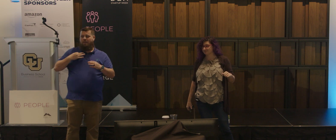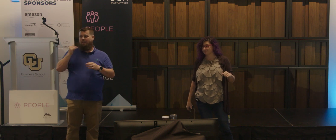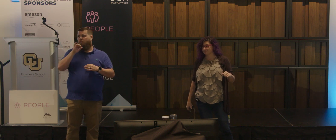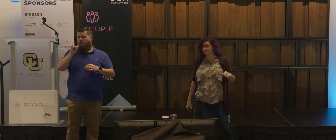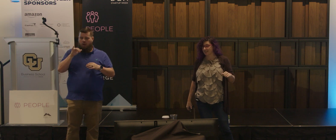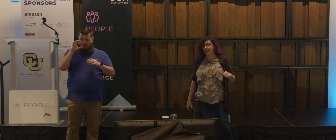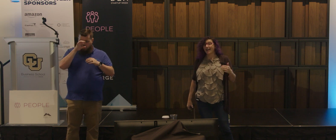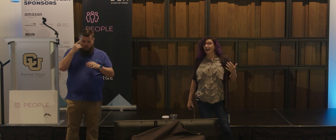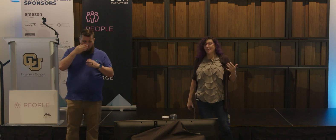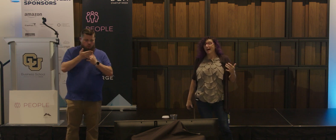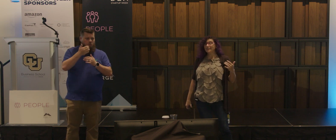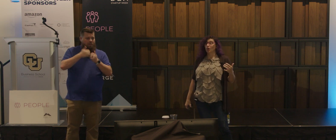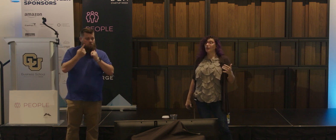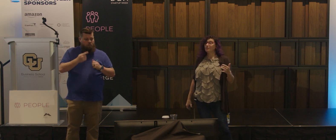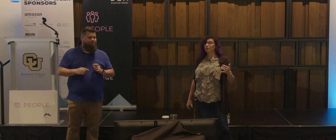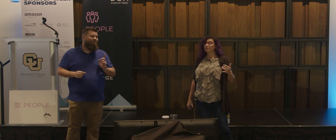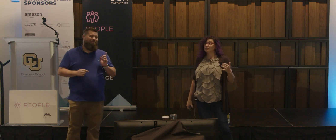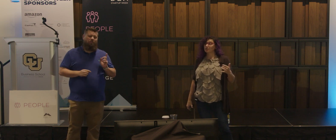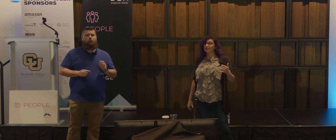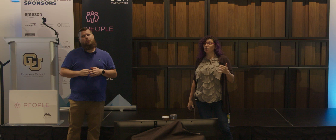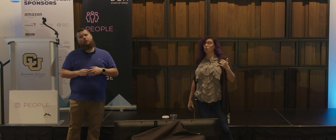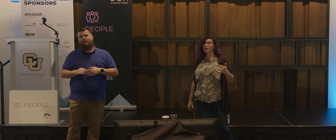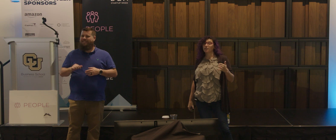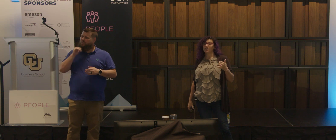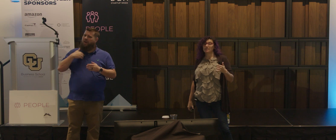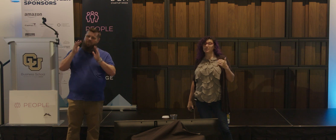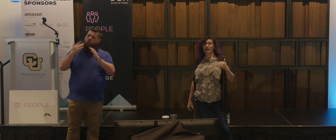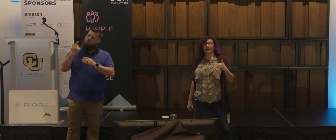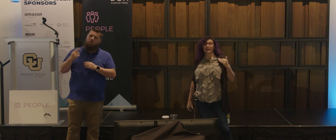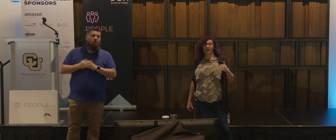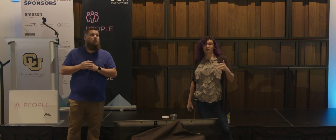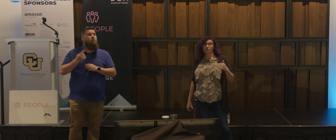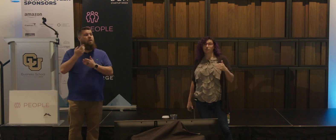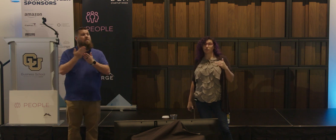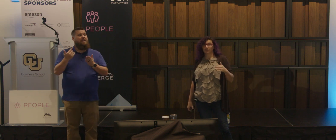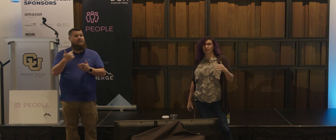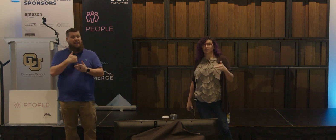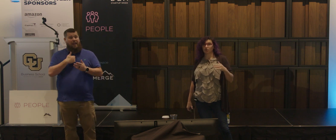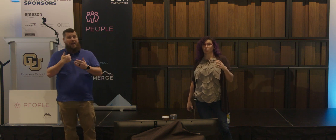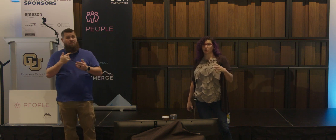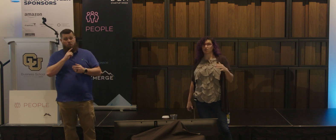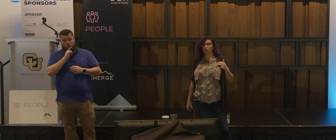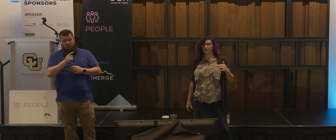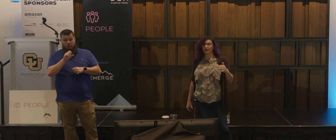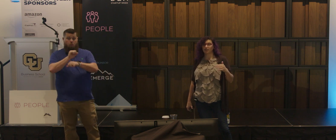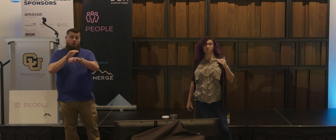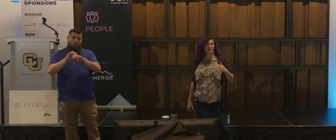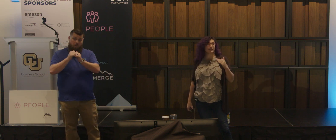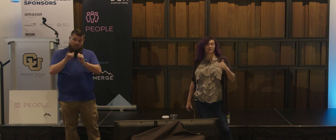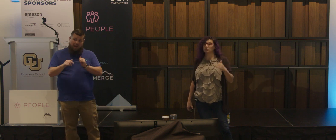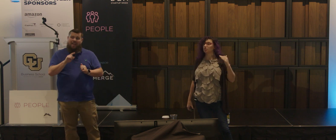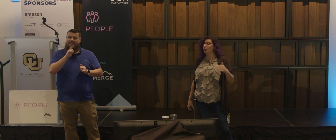going through every single one. I don't have a good thing with that. One of the things that I have really worked on with that